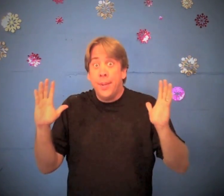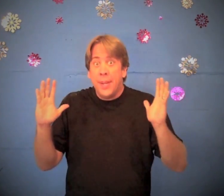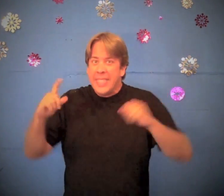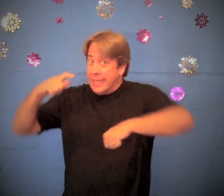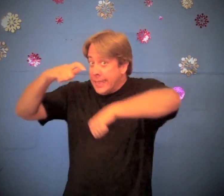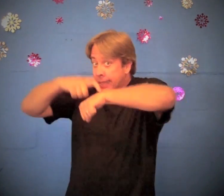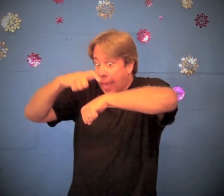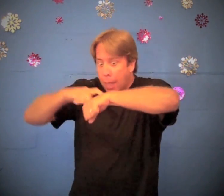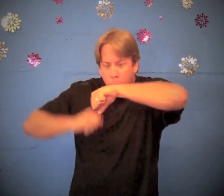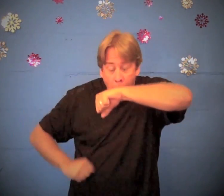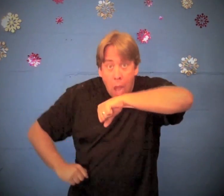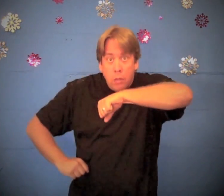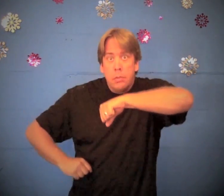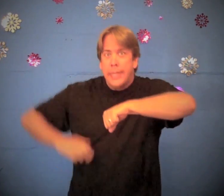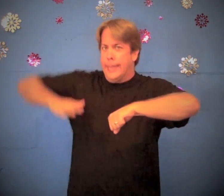Before he got into bed,